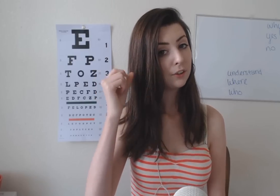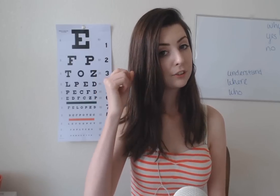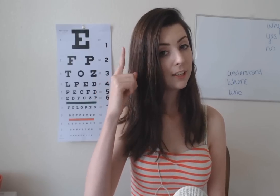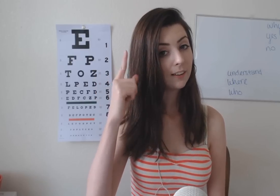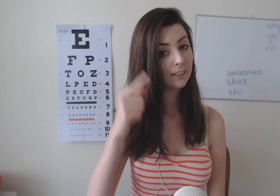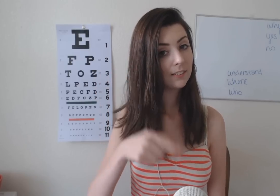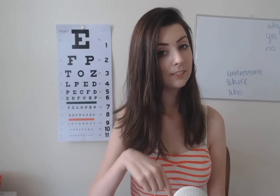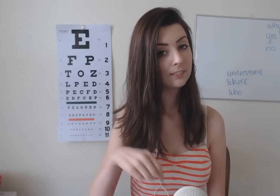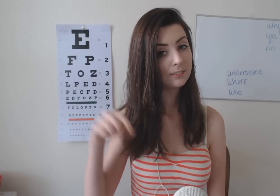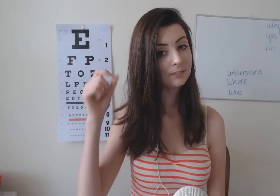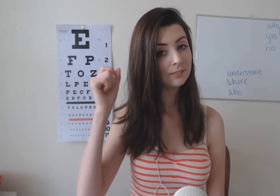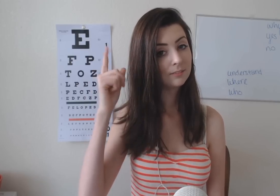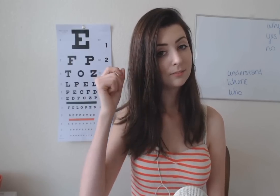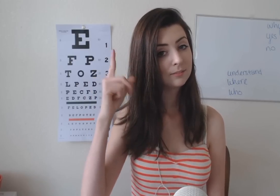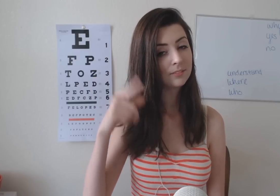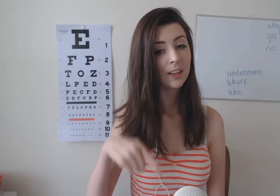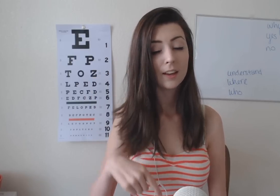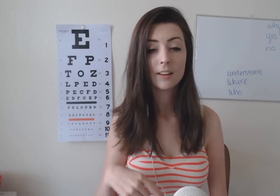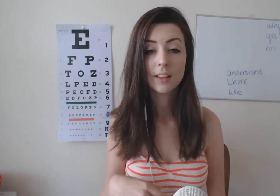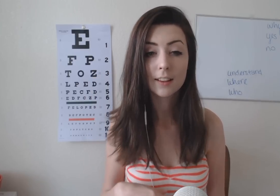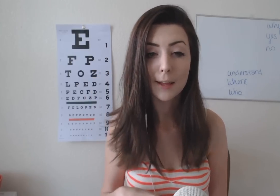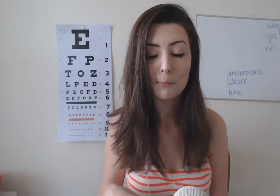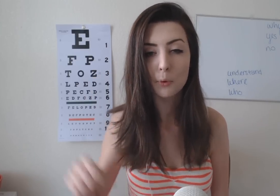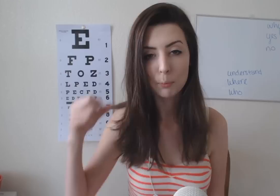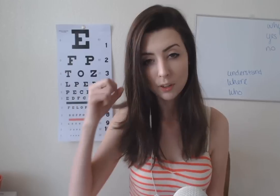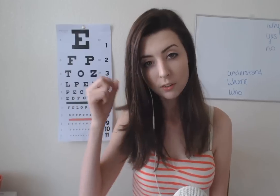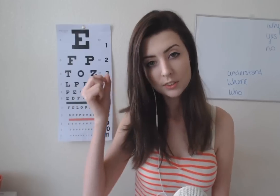understand. Kind of like a light bulb, just like